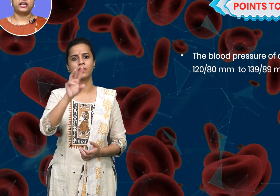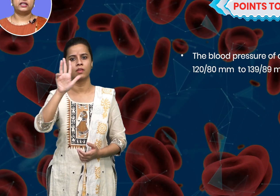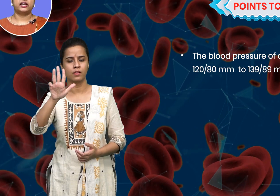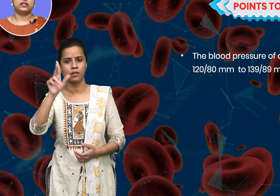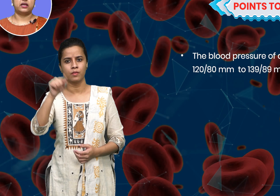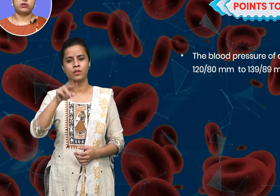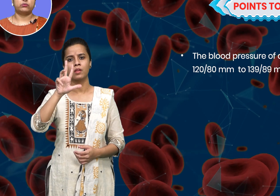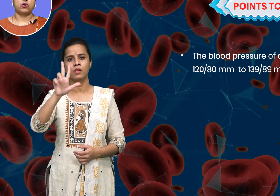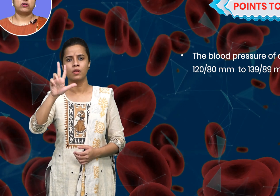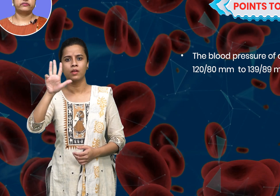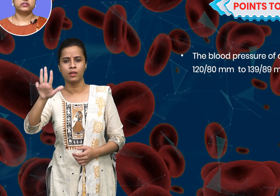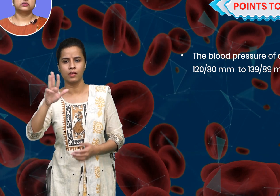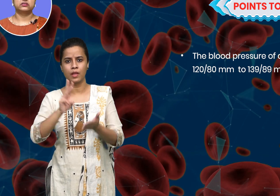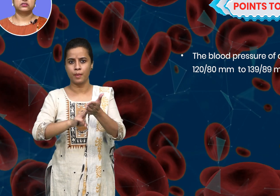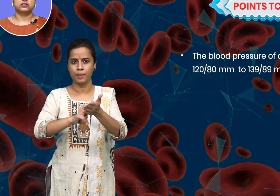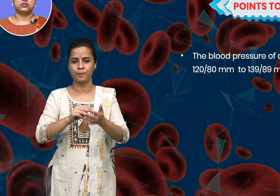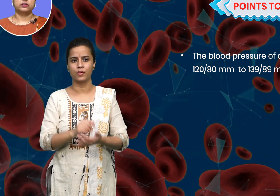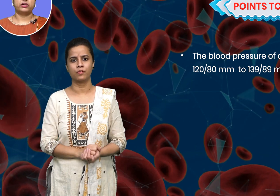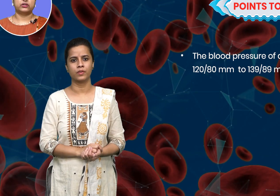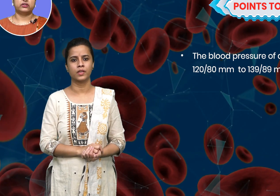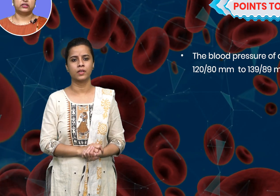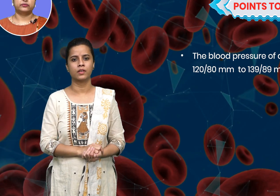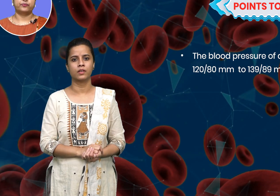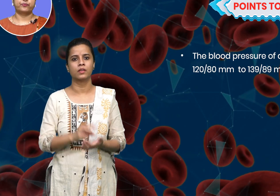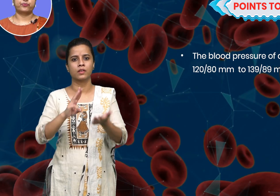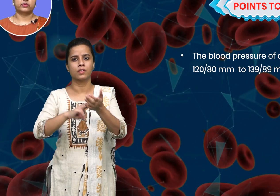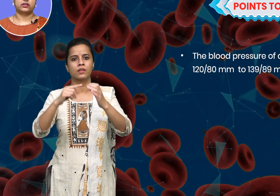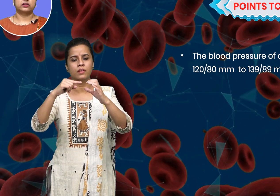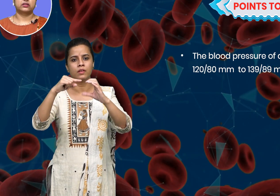139 by 89 mm of mercury,